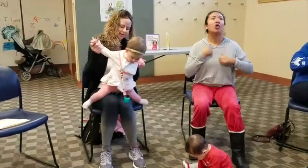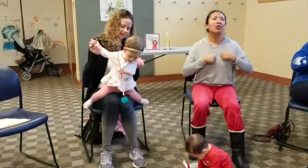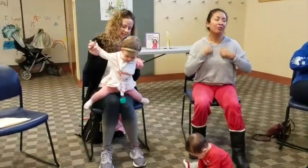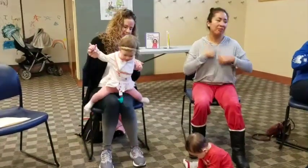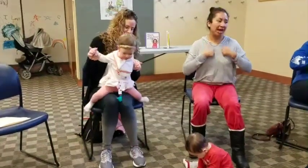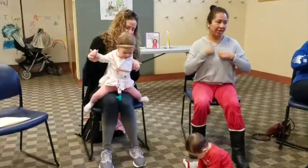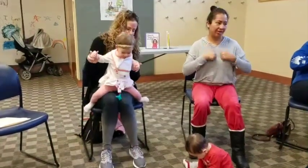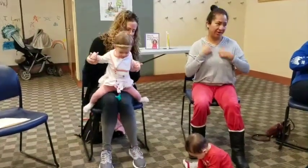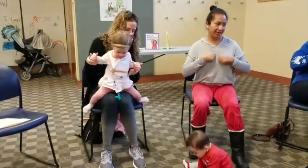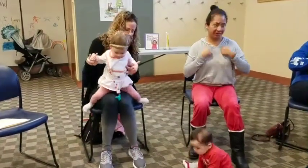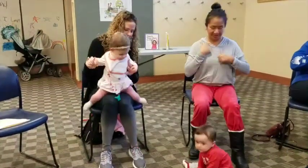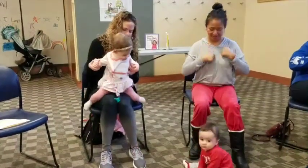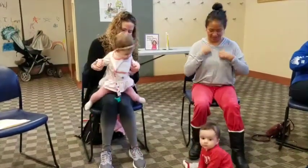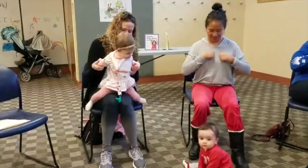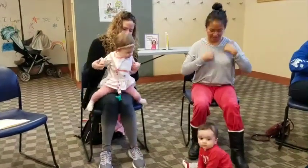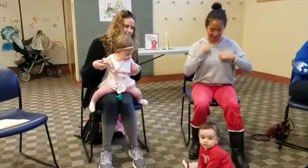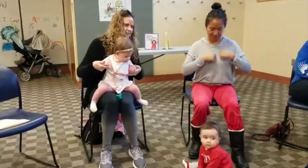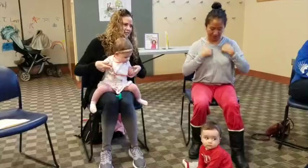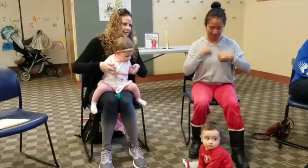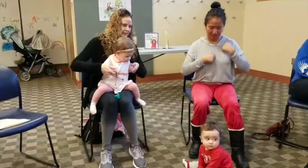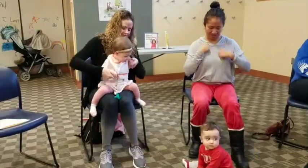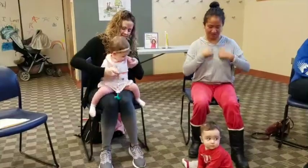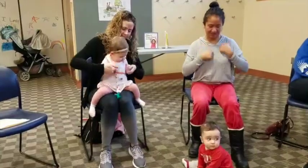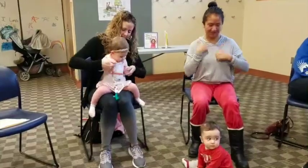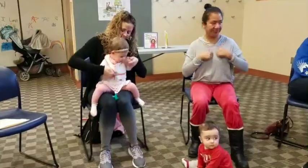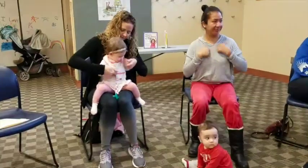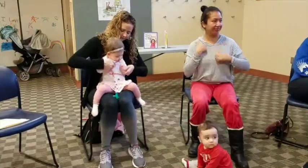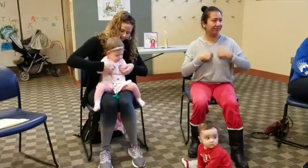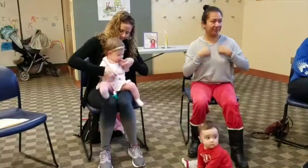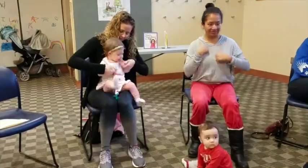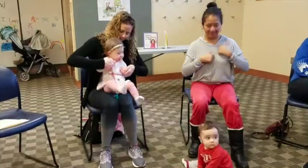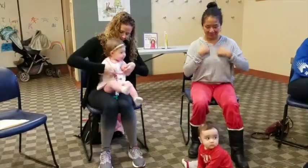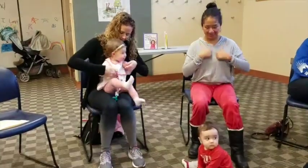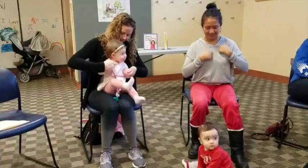forth, on opposite back, back, back.